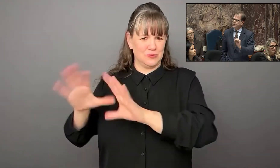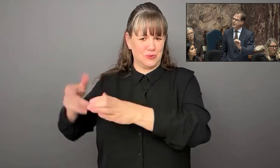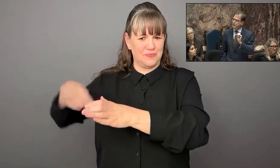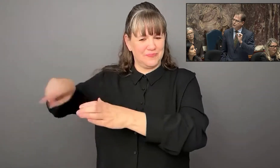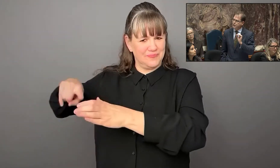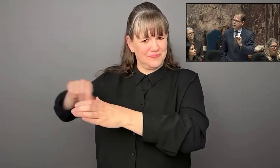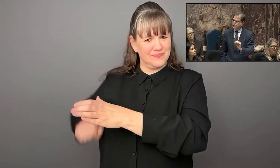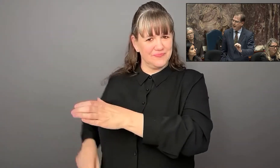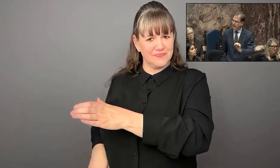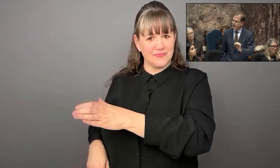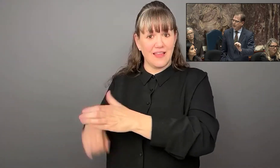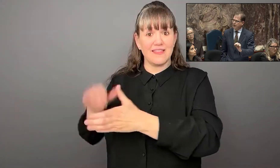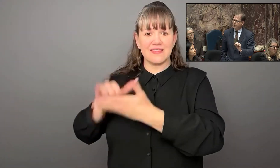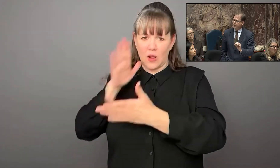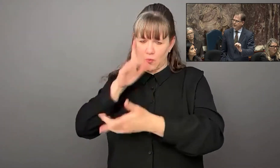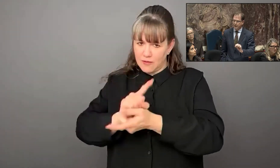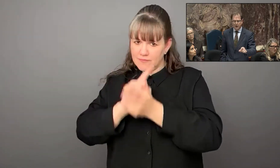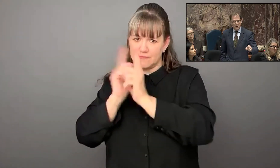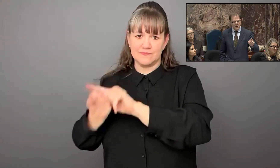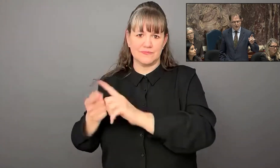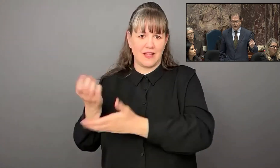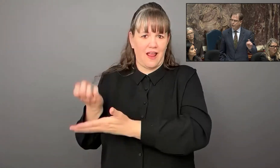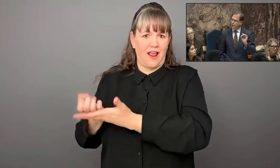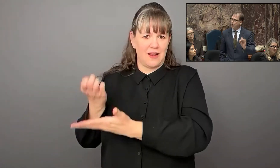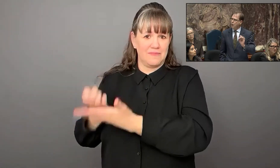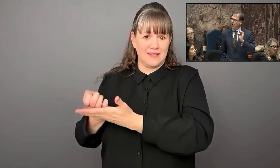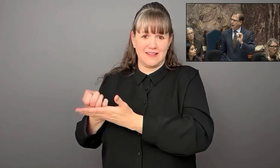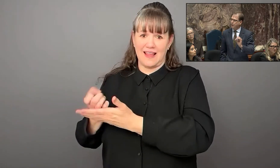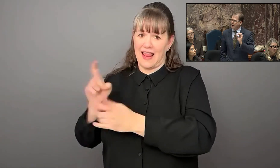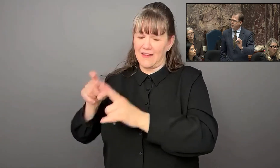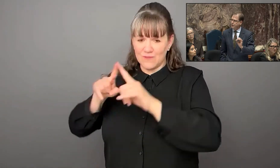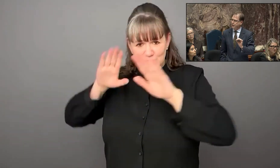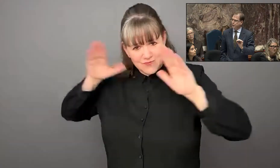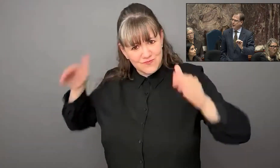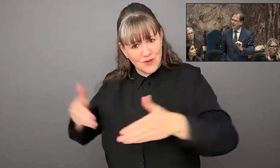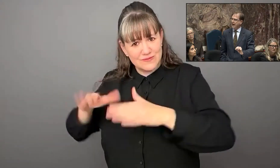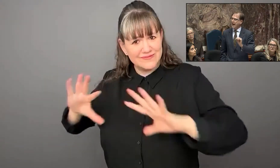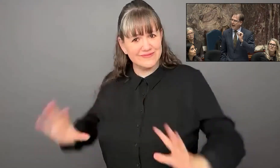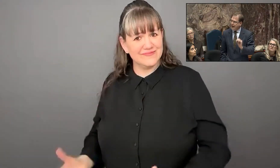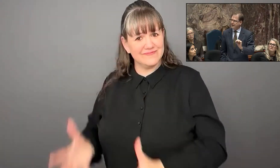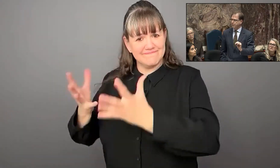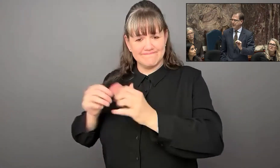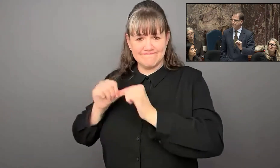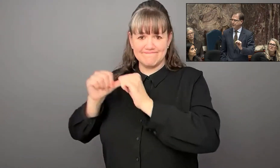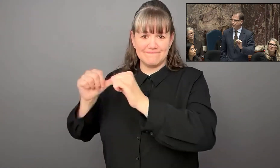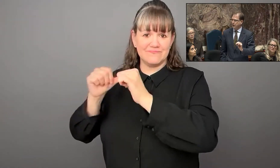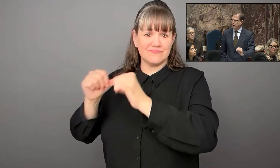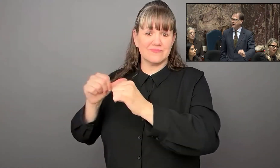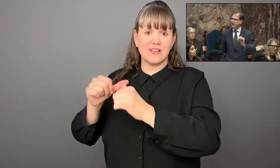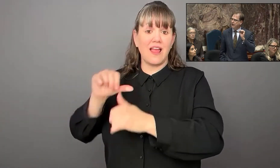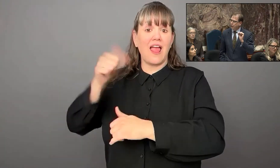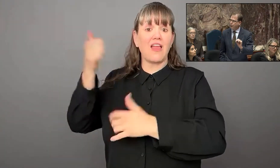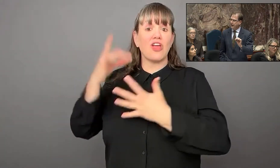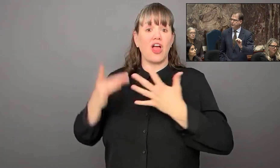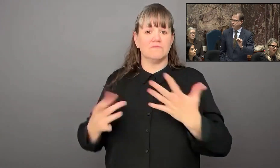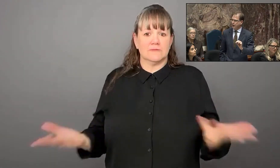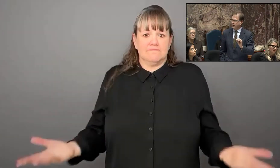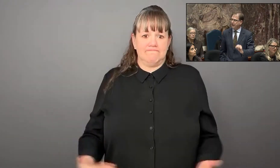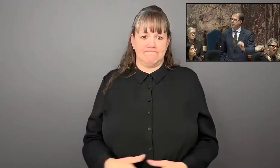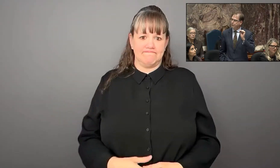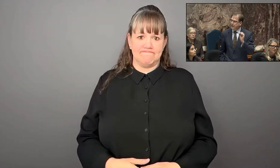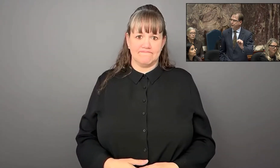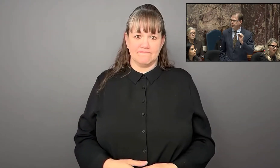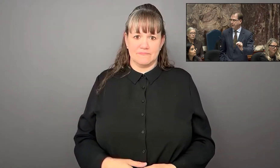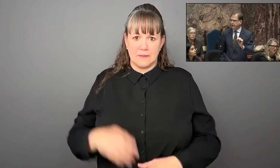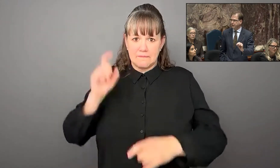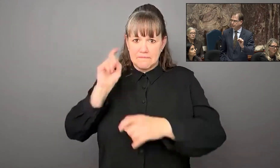have to continue to do that, Honourable Speaker. There is no other option to do that, and it benefits our economy, creates jobs,